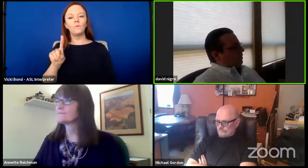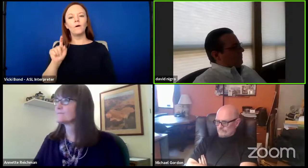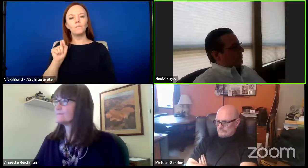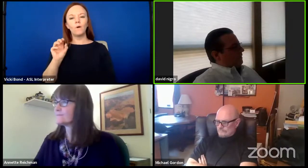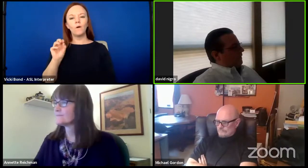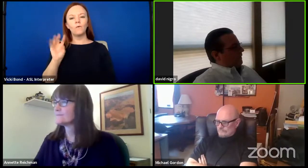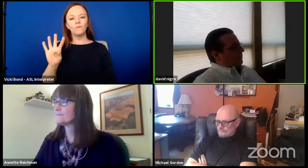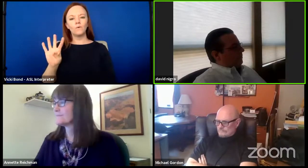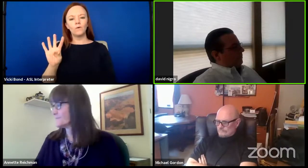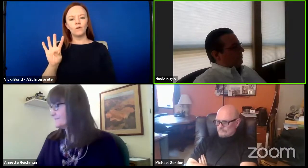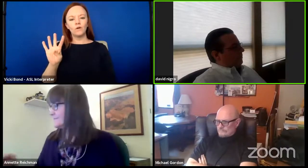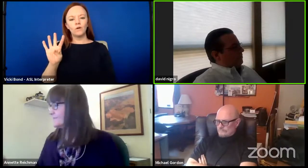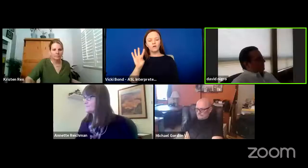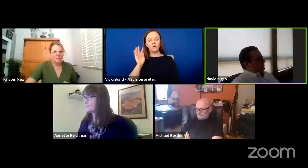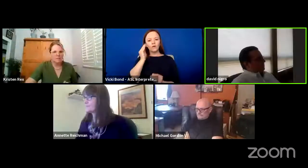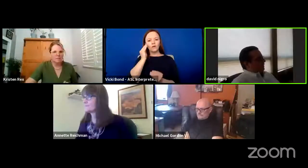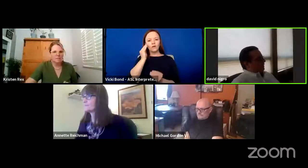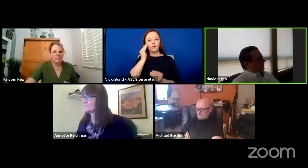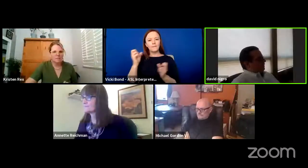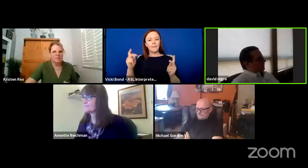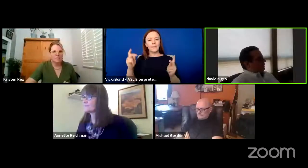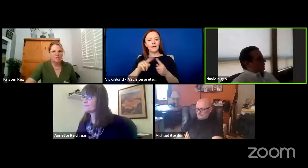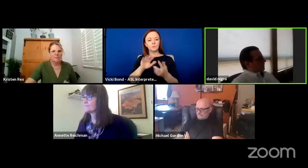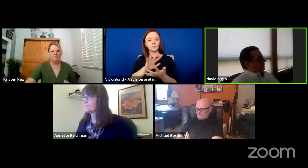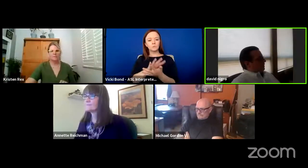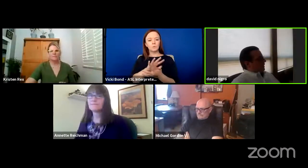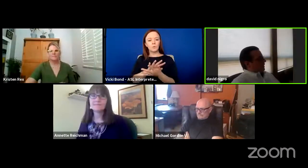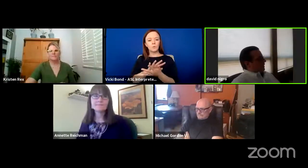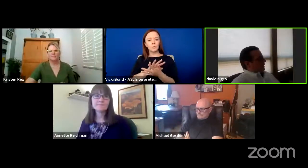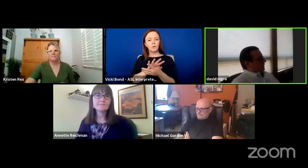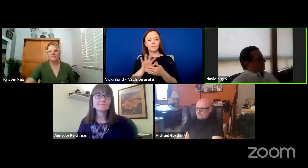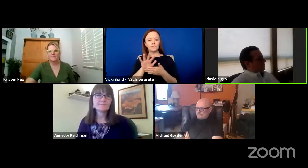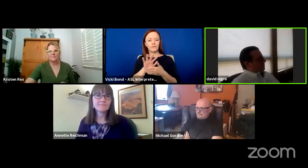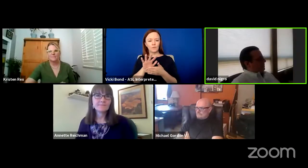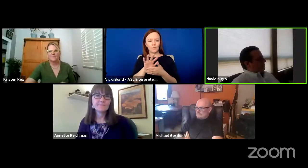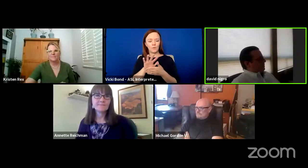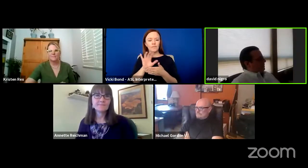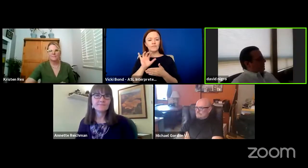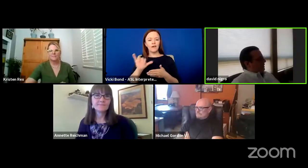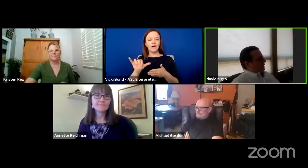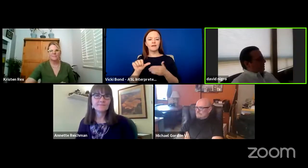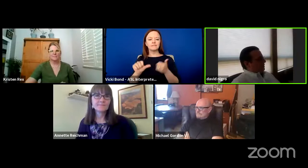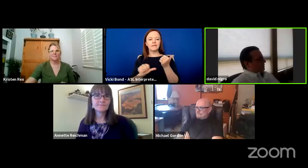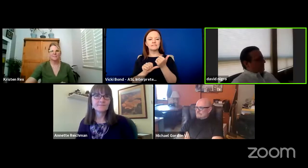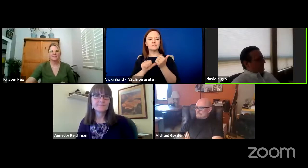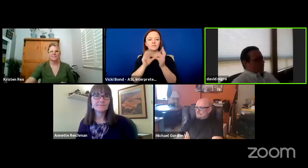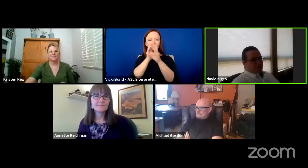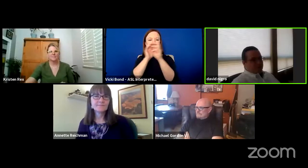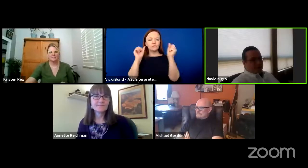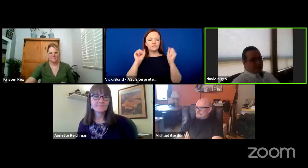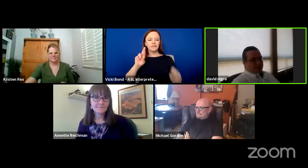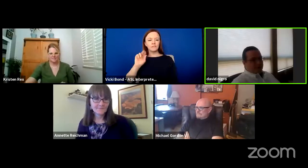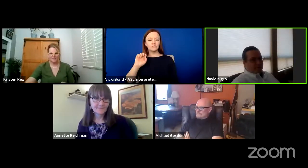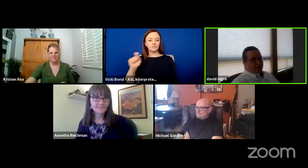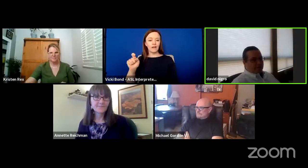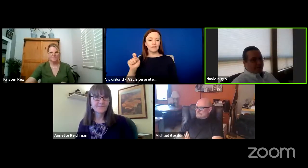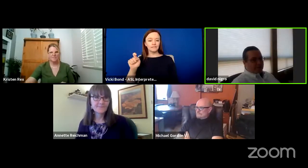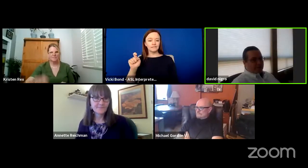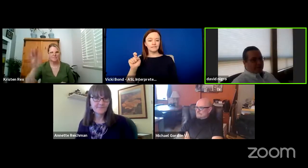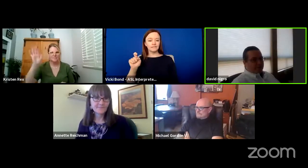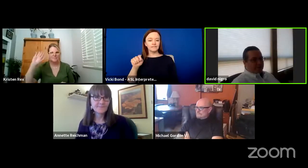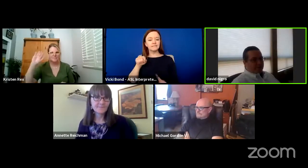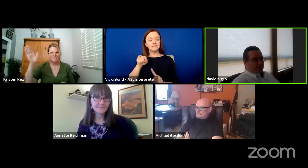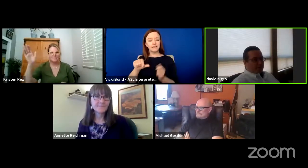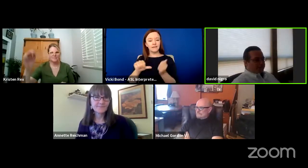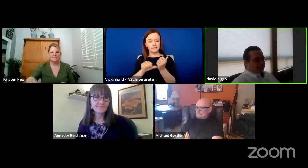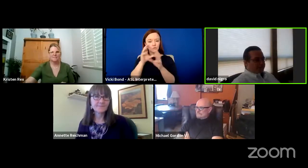1.04, information item, back to school video. That is Assistant Superintendent Rex. Assistant Superintendent Rex, you will